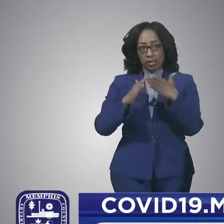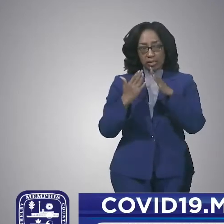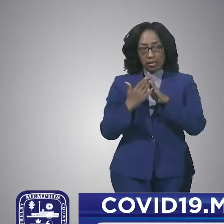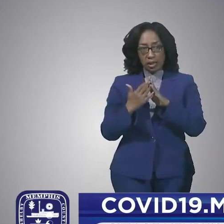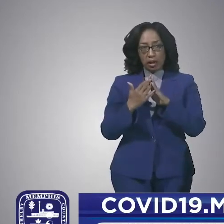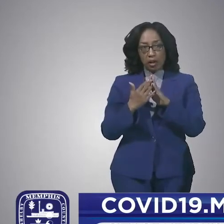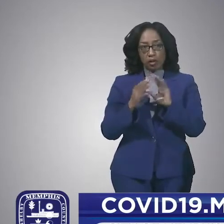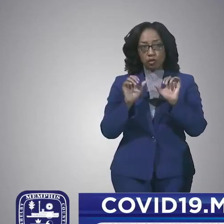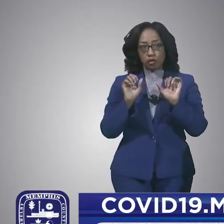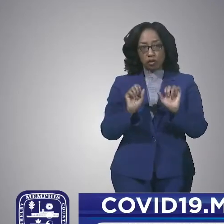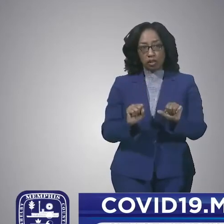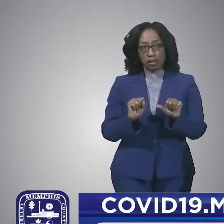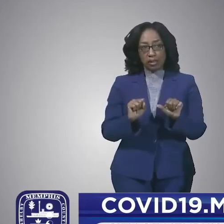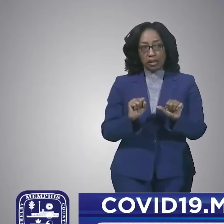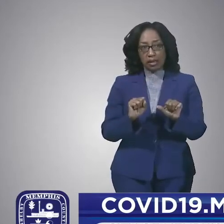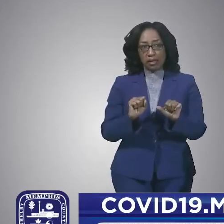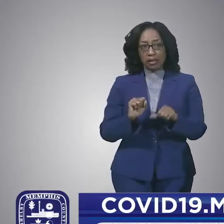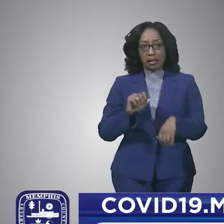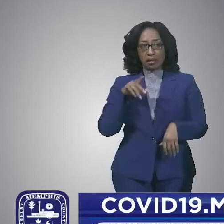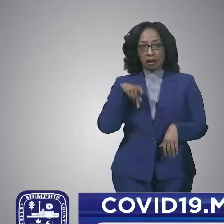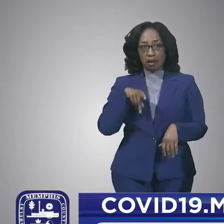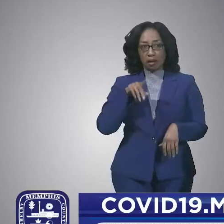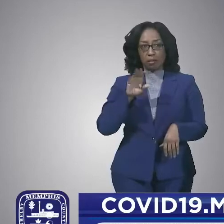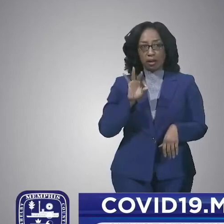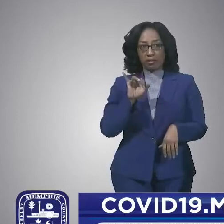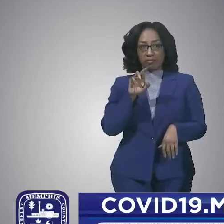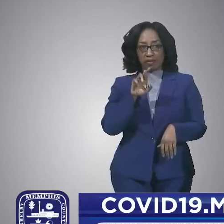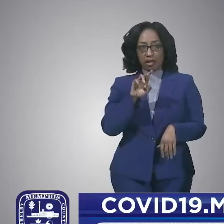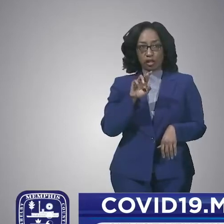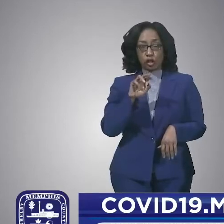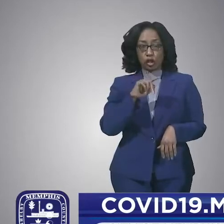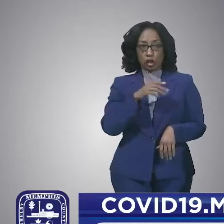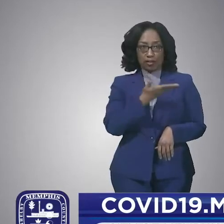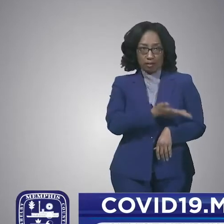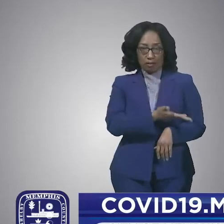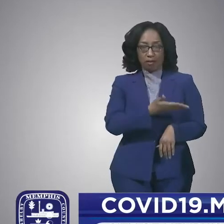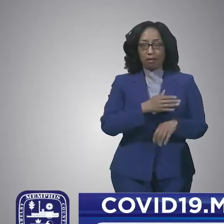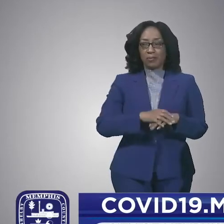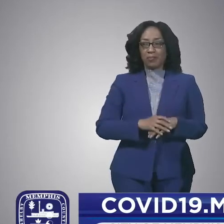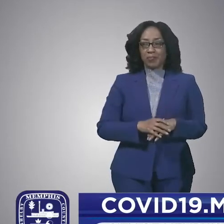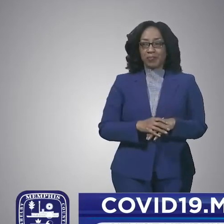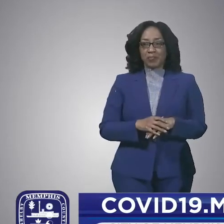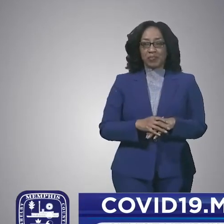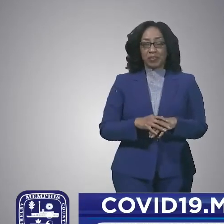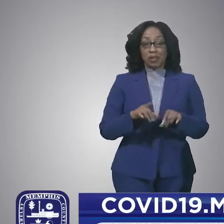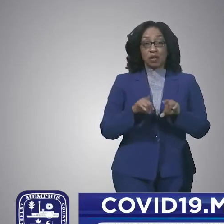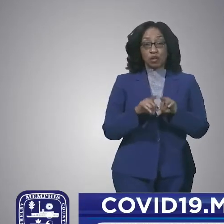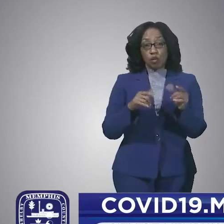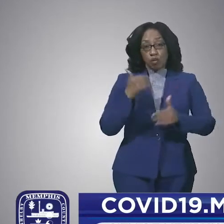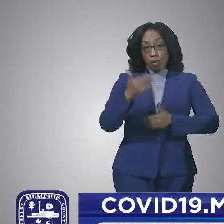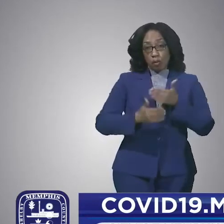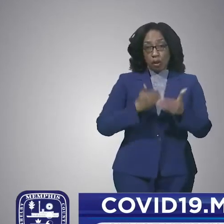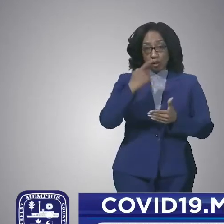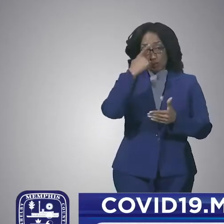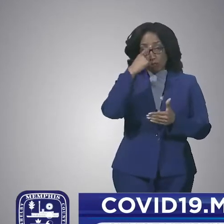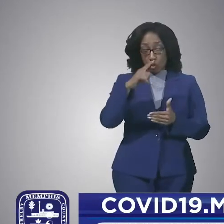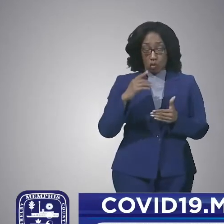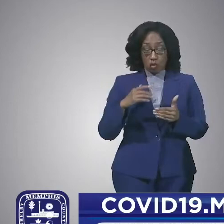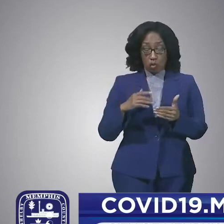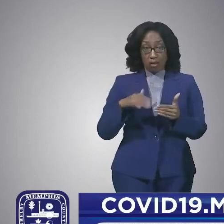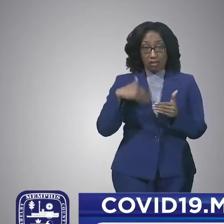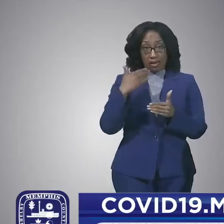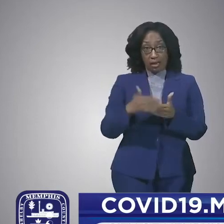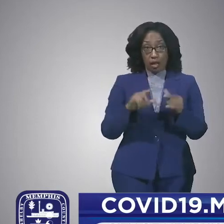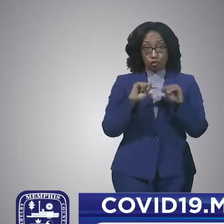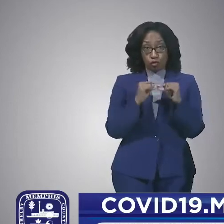booster there. Recently, we were encouraged at the progress for vaccinating that next cohort of people.